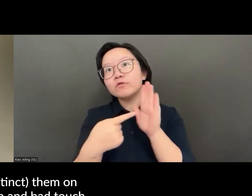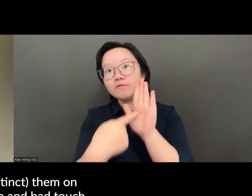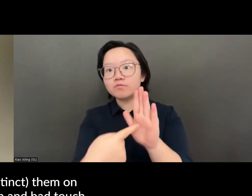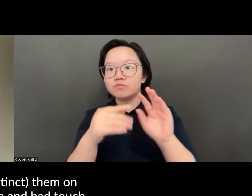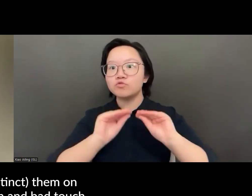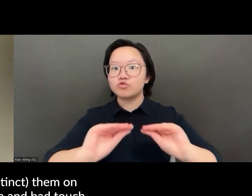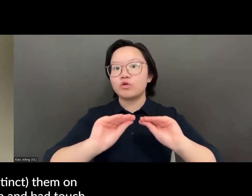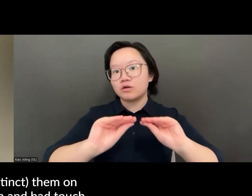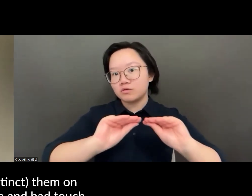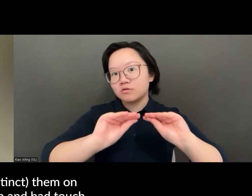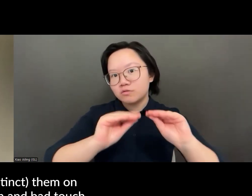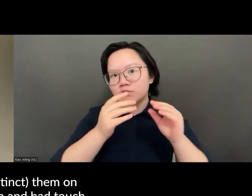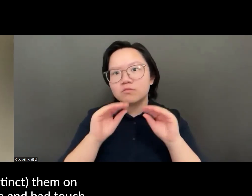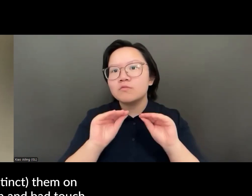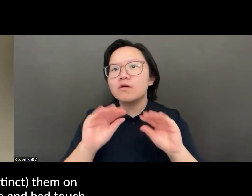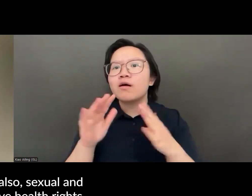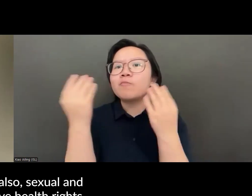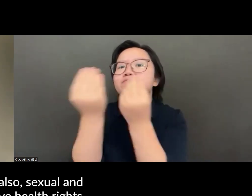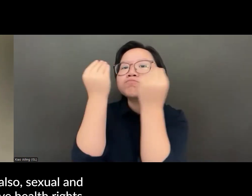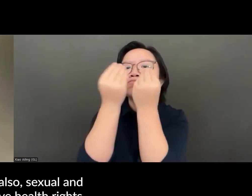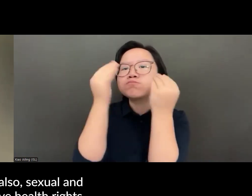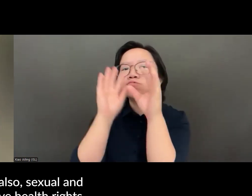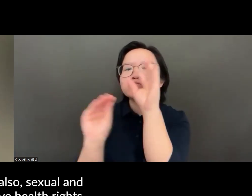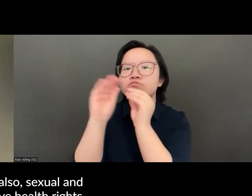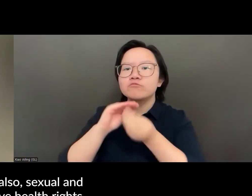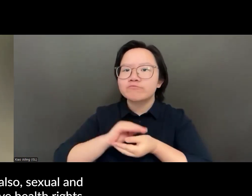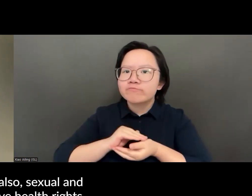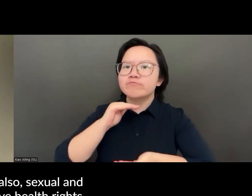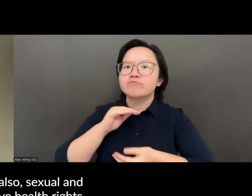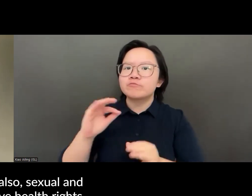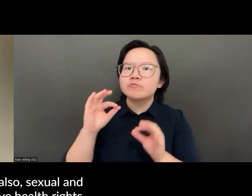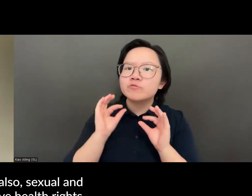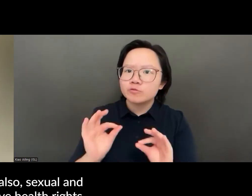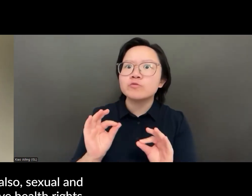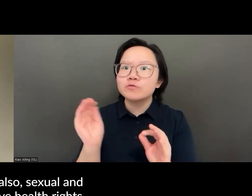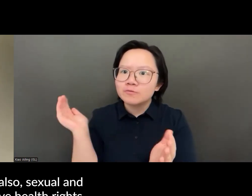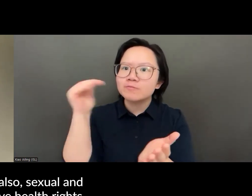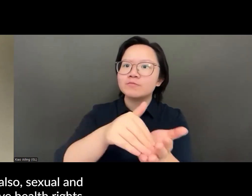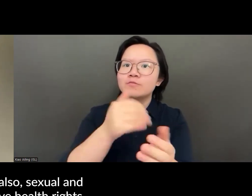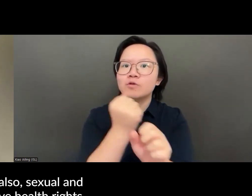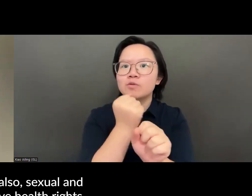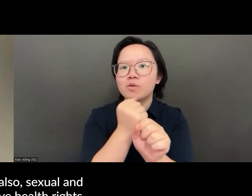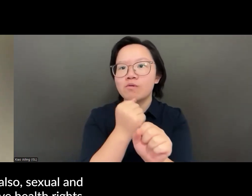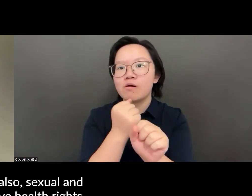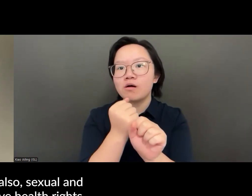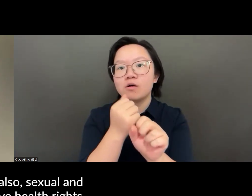awareing them on good touch and bad touch, and then also sexual